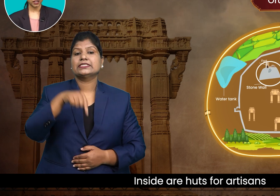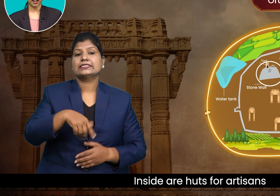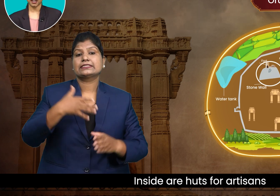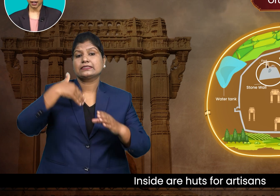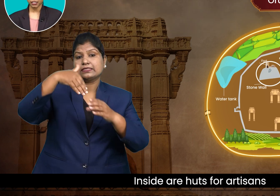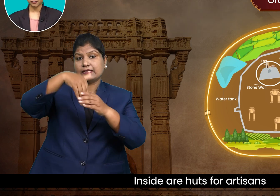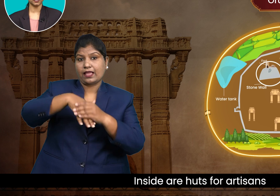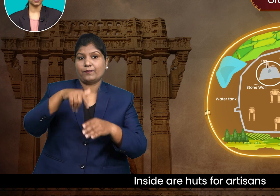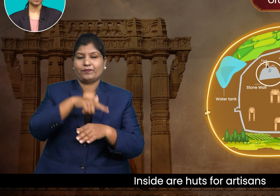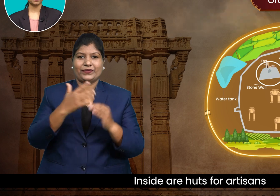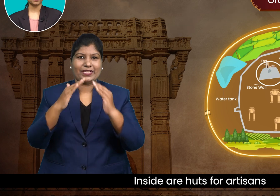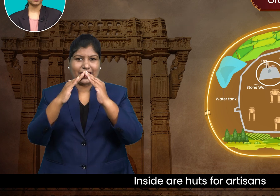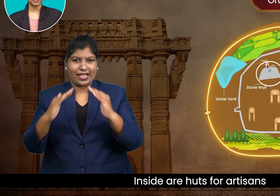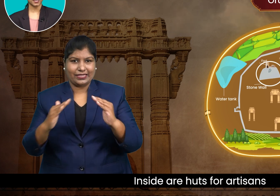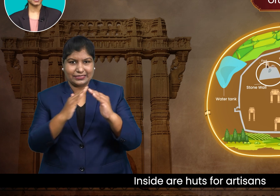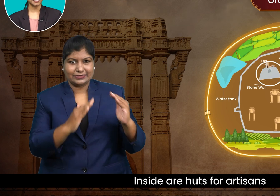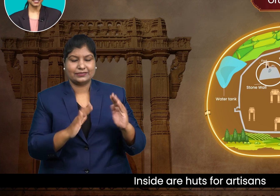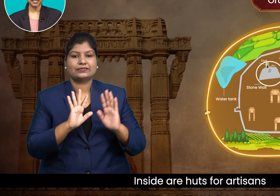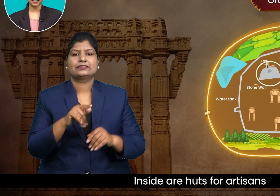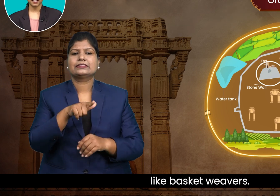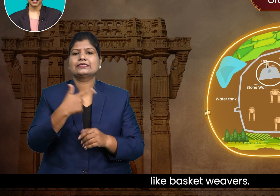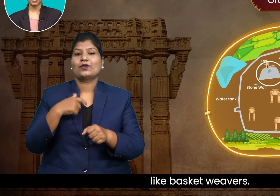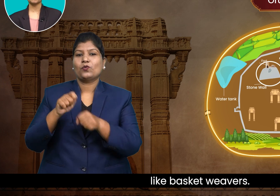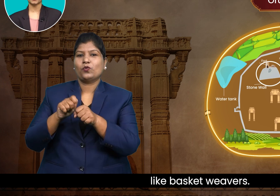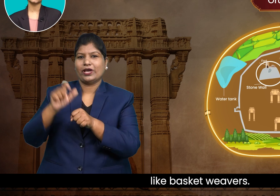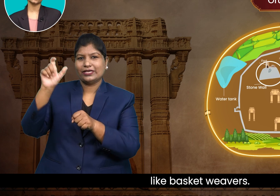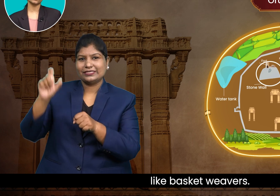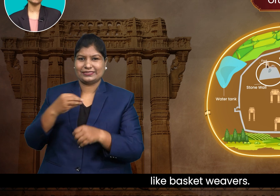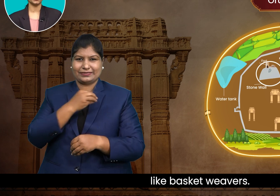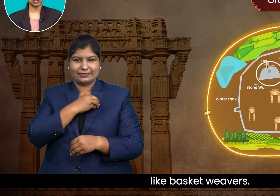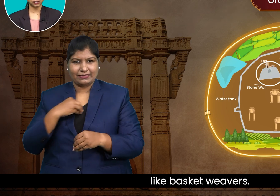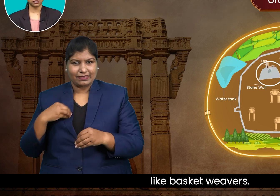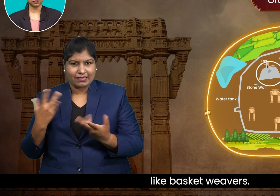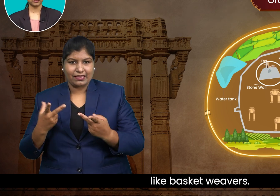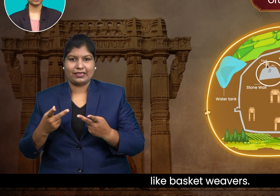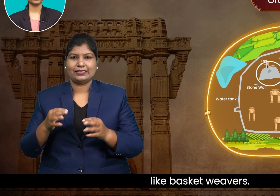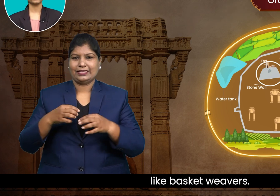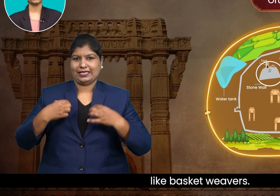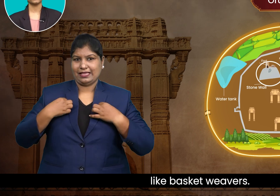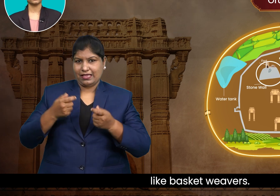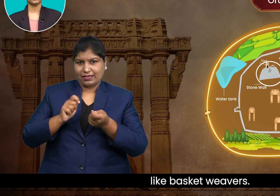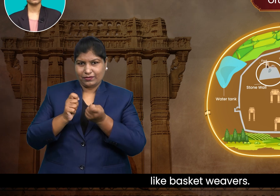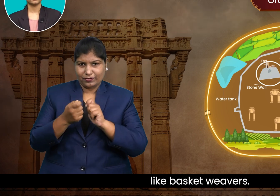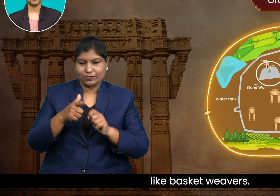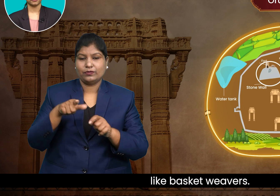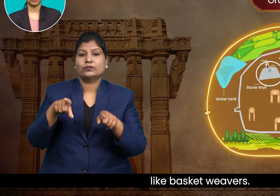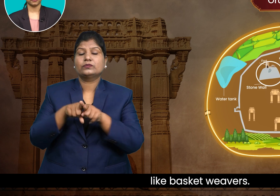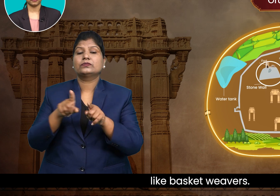Inside are huts for artisans like basket weavers.